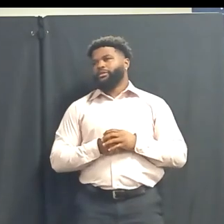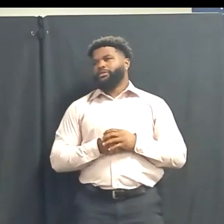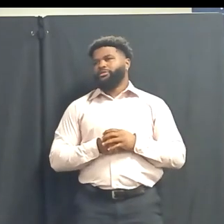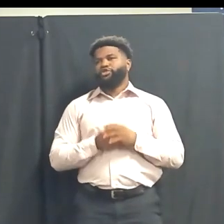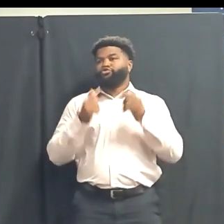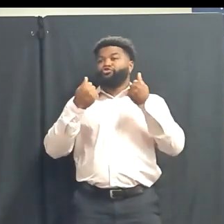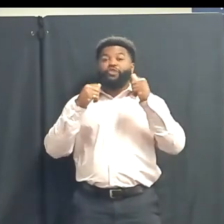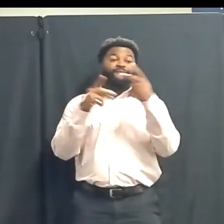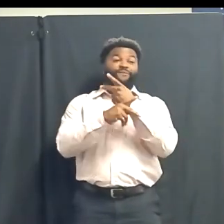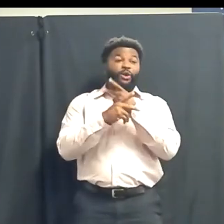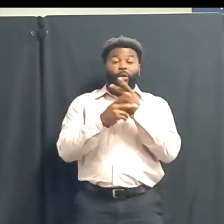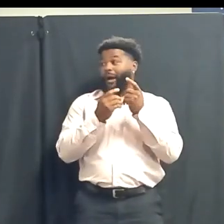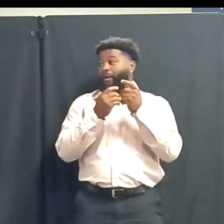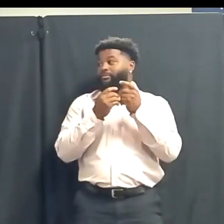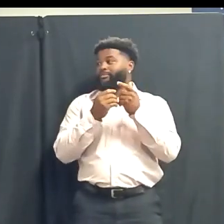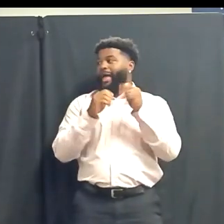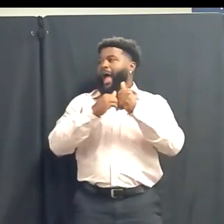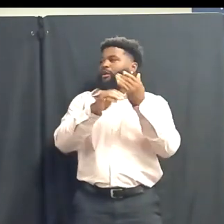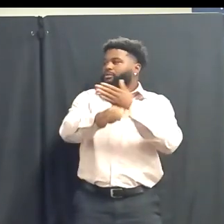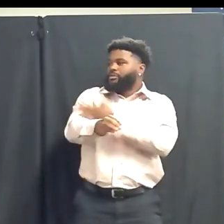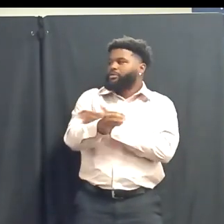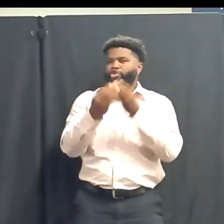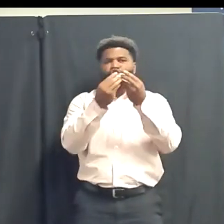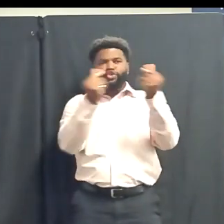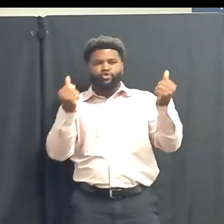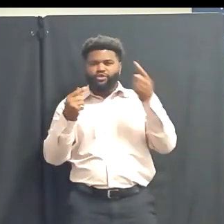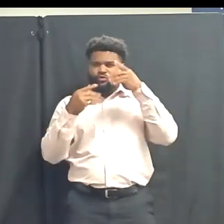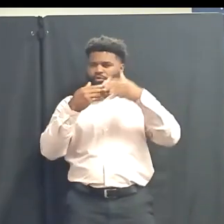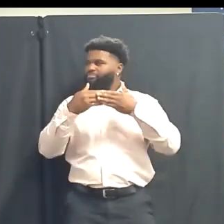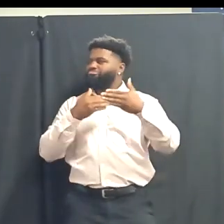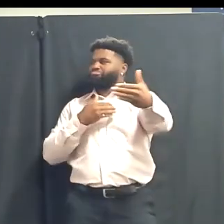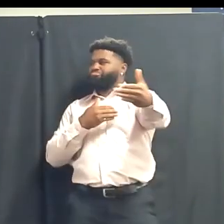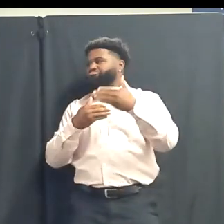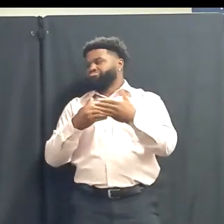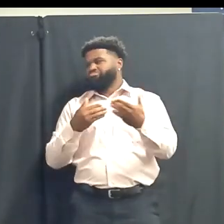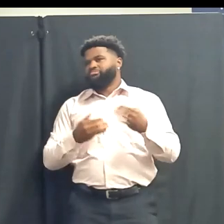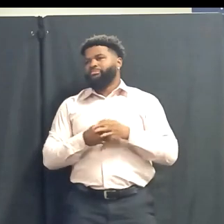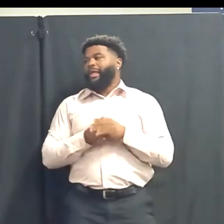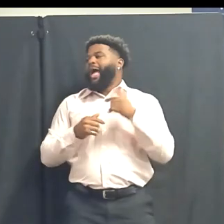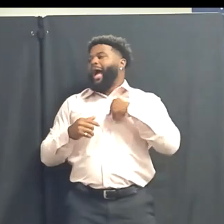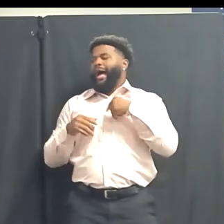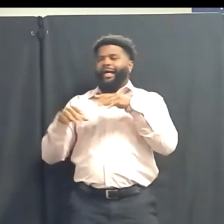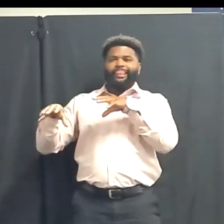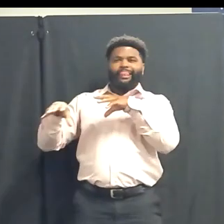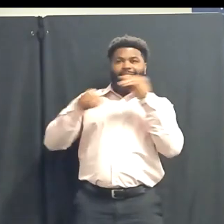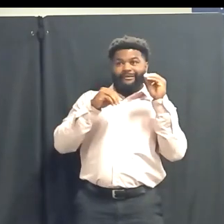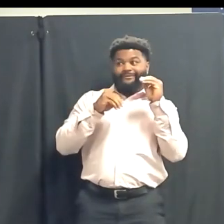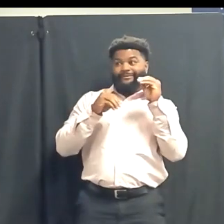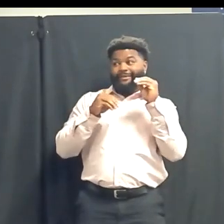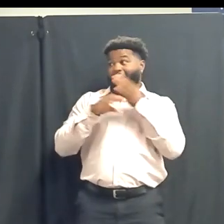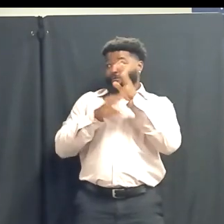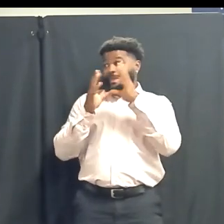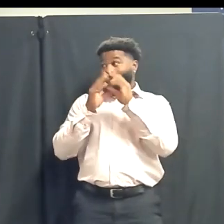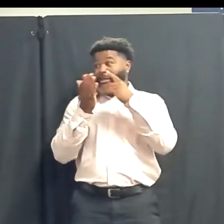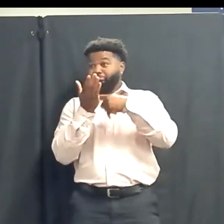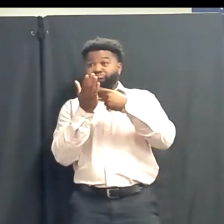trying to figure out solutions as we go forward. And I left the meeting, I think, feeling